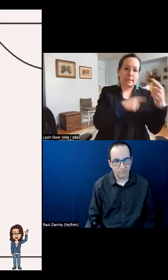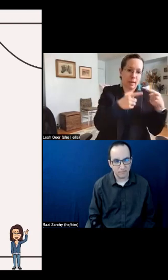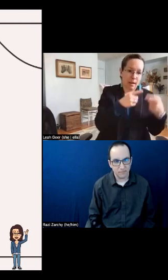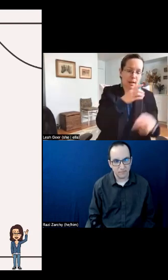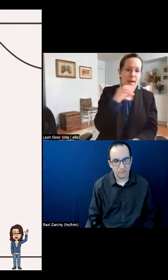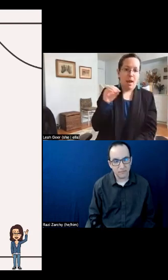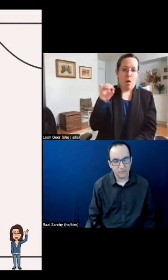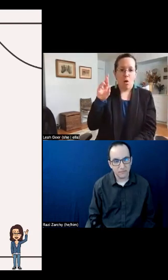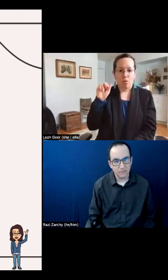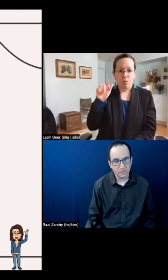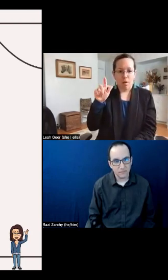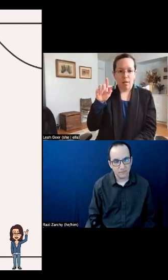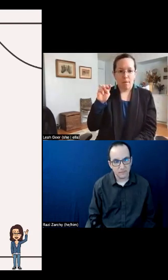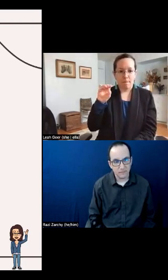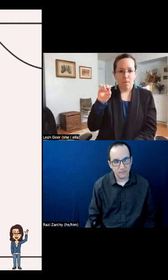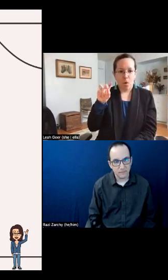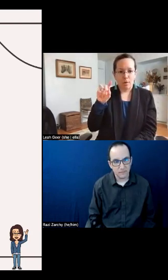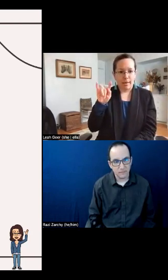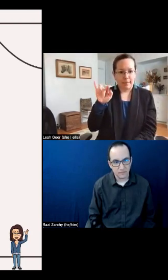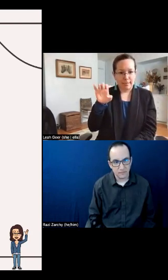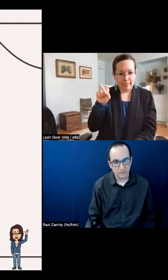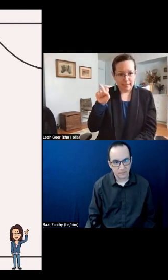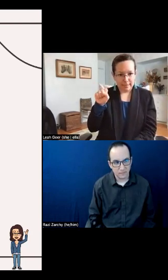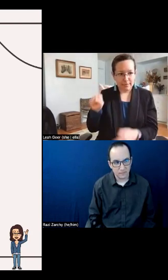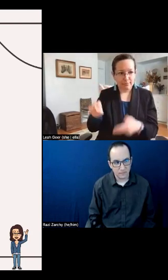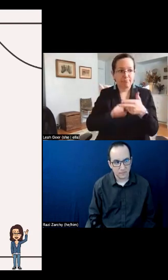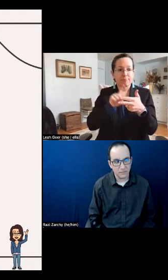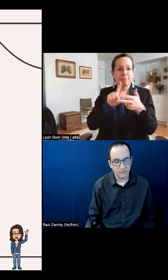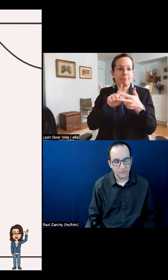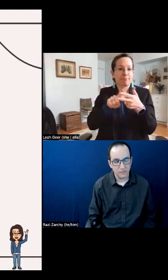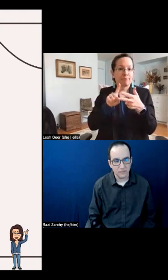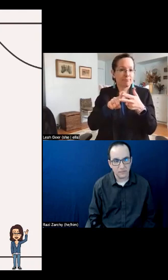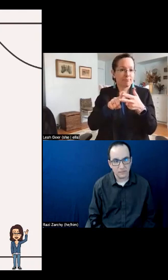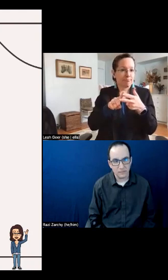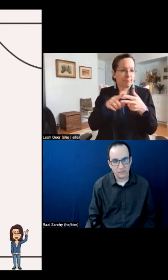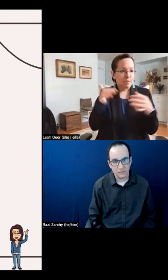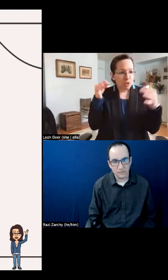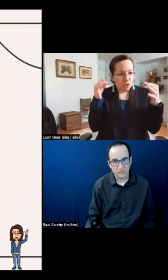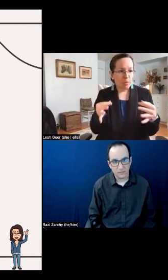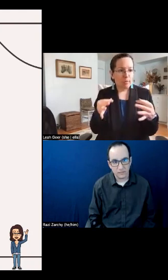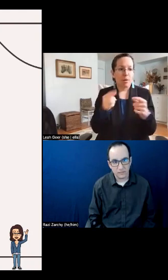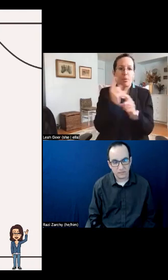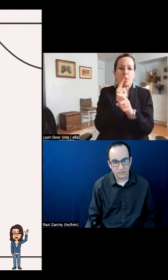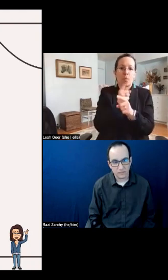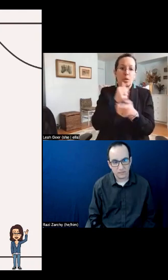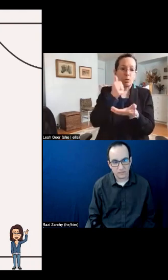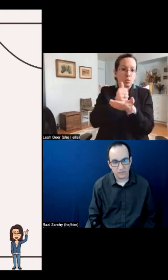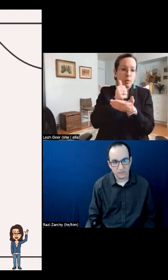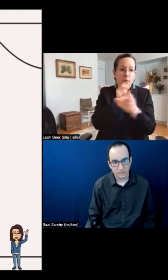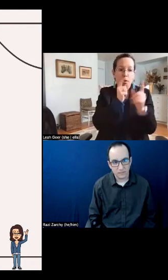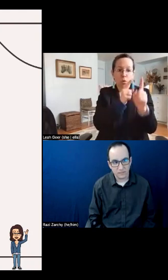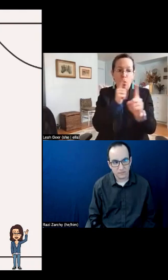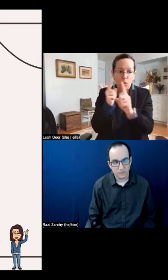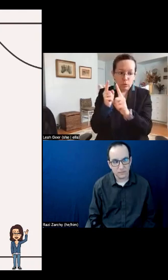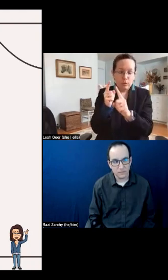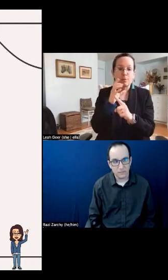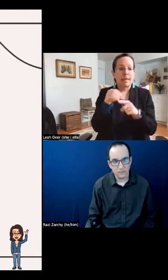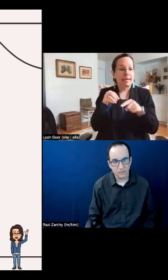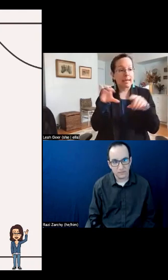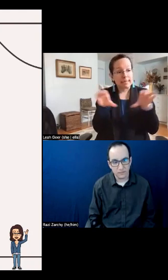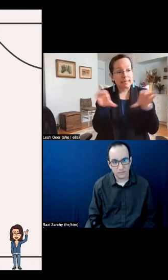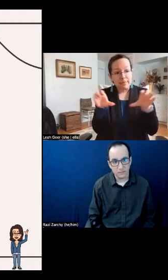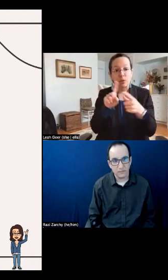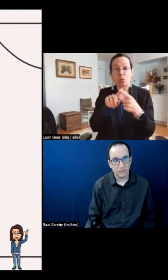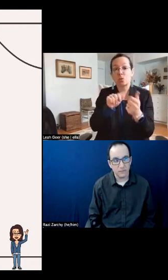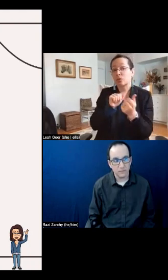linguistics between the signed and oral modalities. The second is to help you determine appropriate